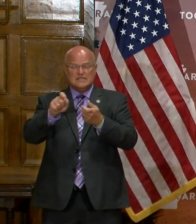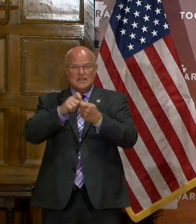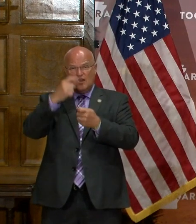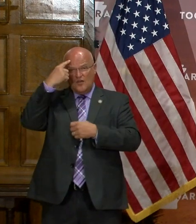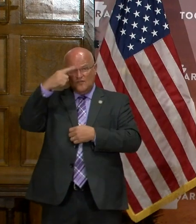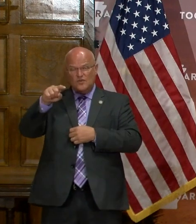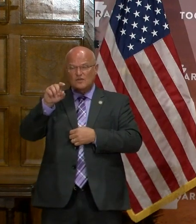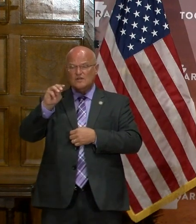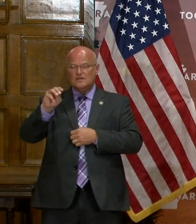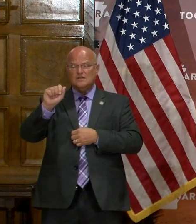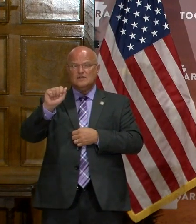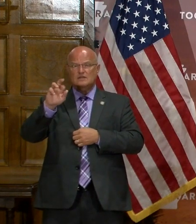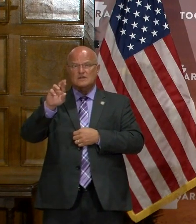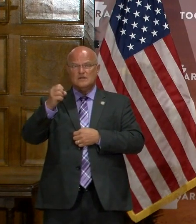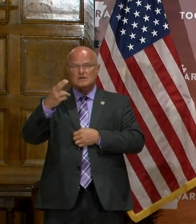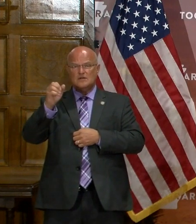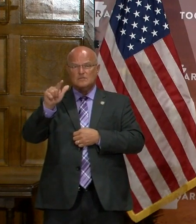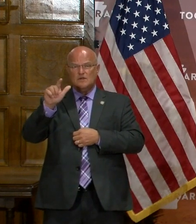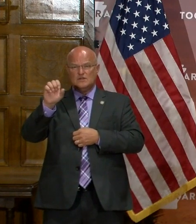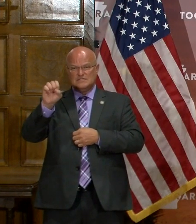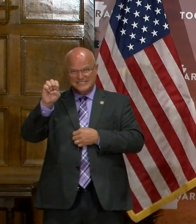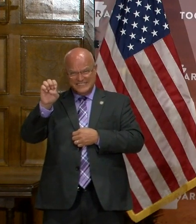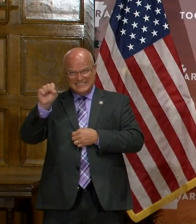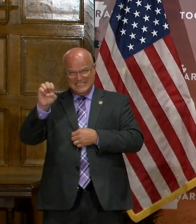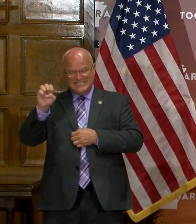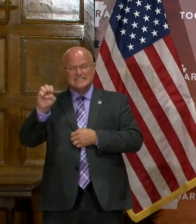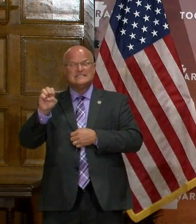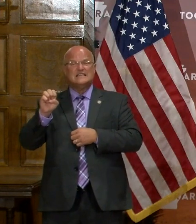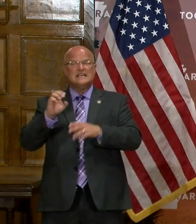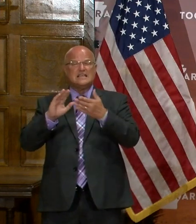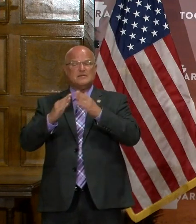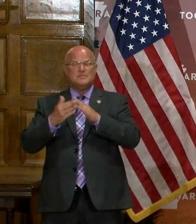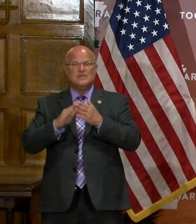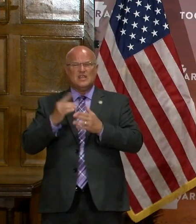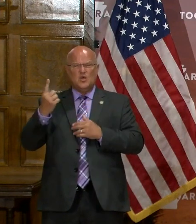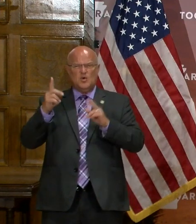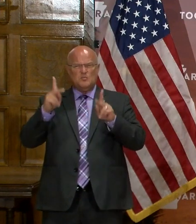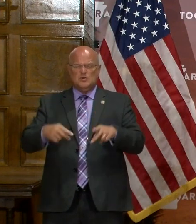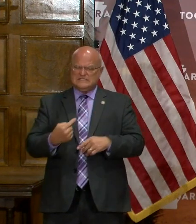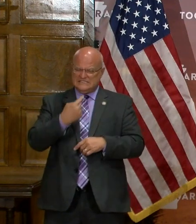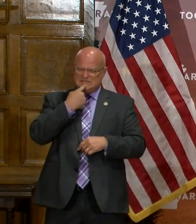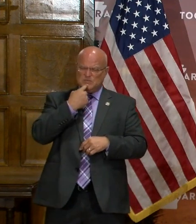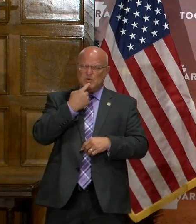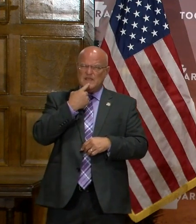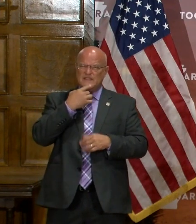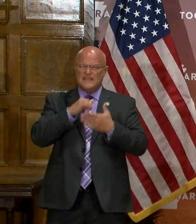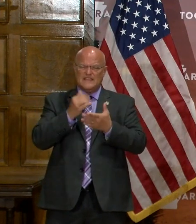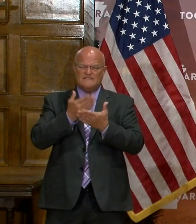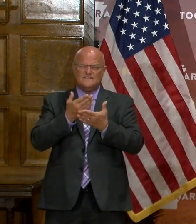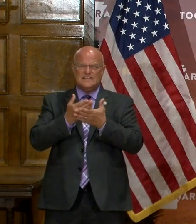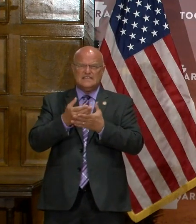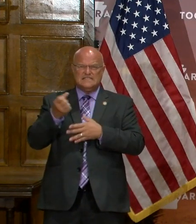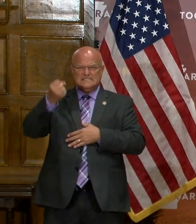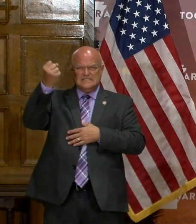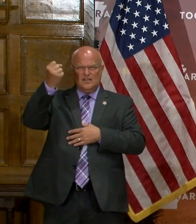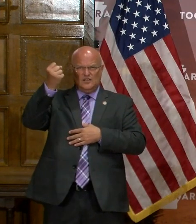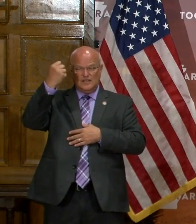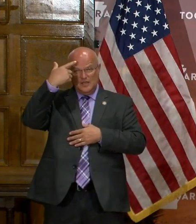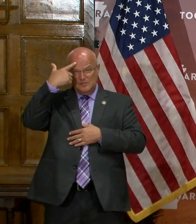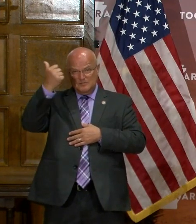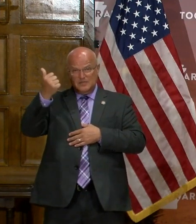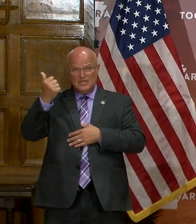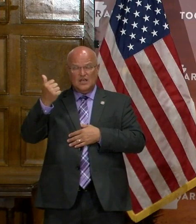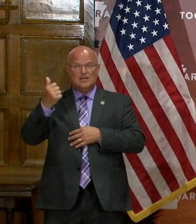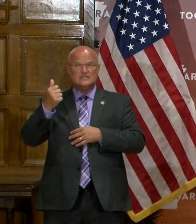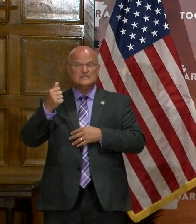specifically for the Marshallese community. And one individual we spoke with said she's disappointed that that funding is still up in the air given